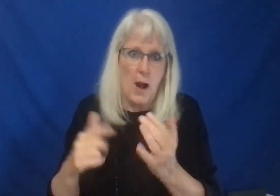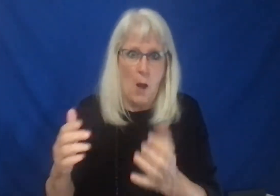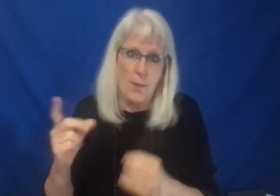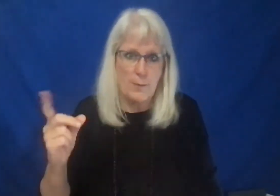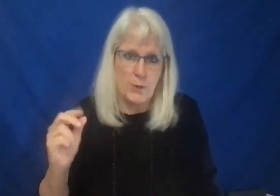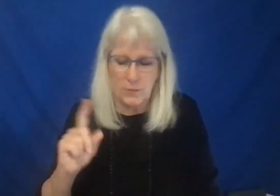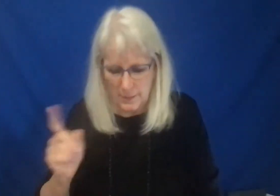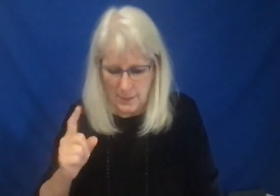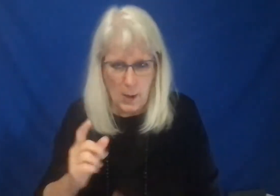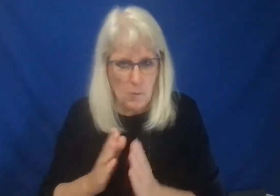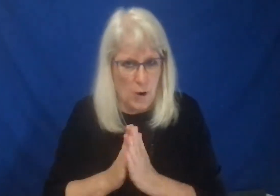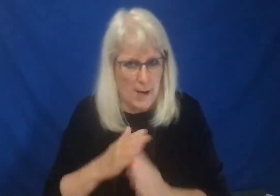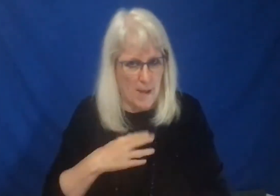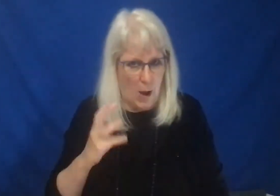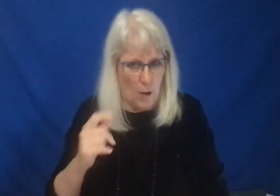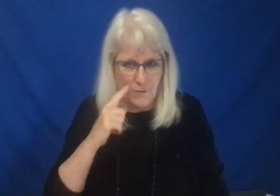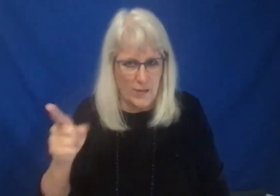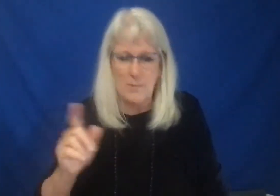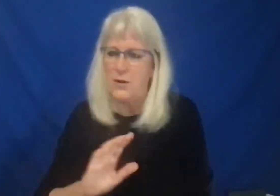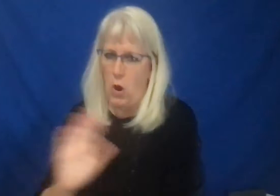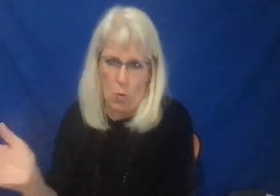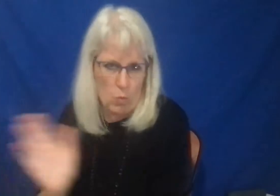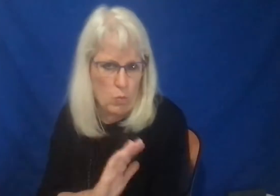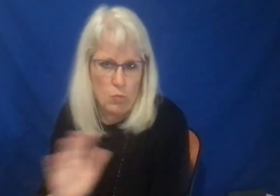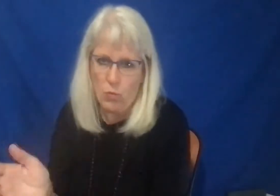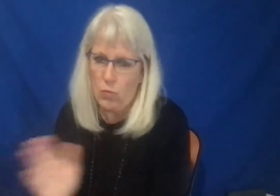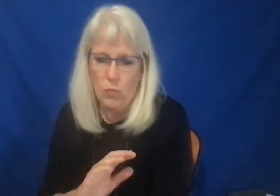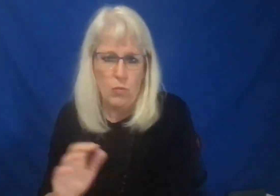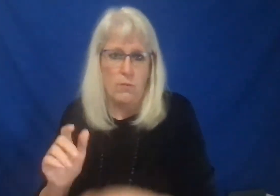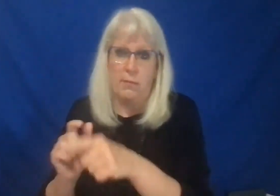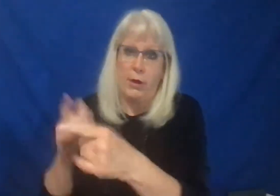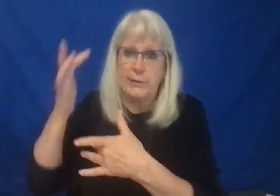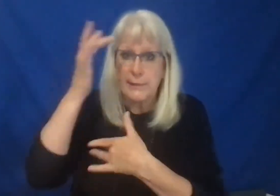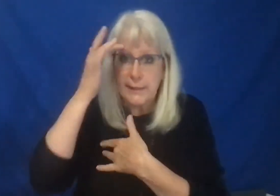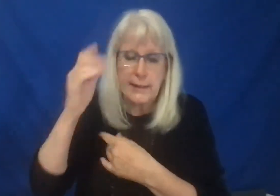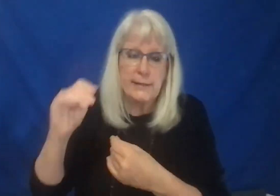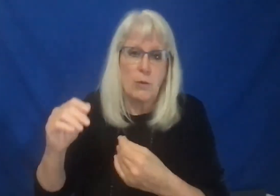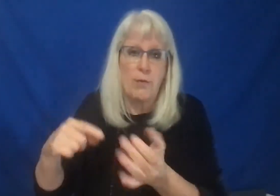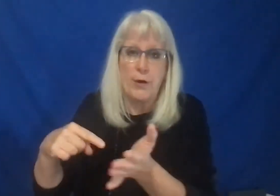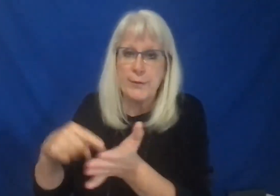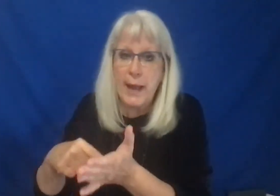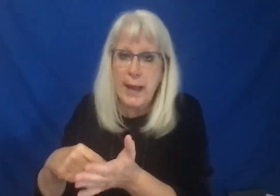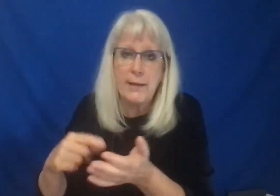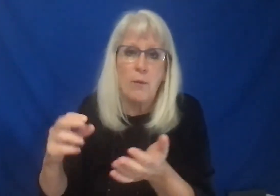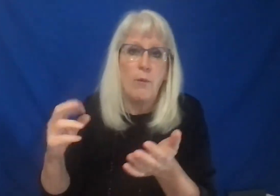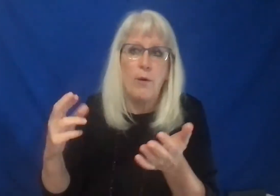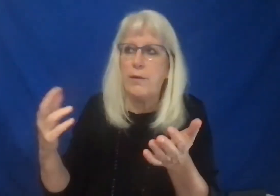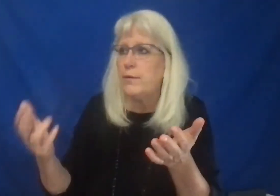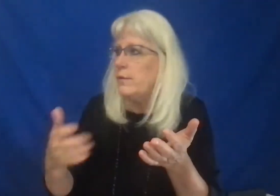for them. And so whether it's someone's disease or their debt or their